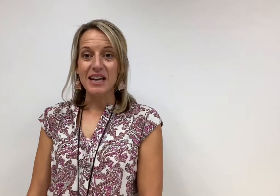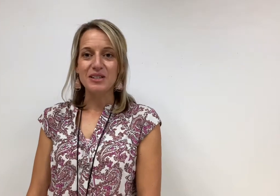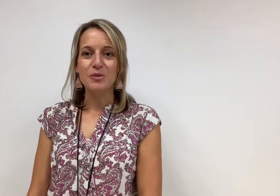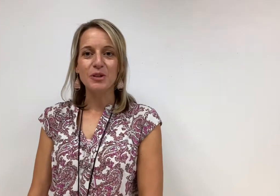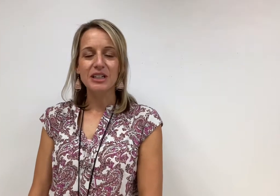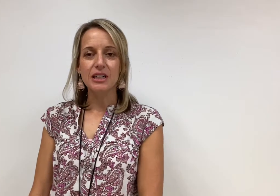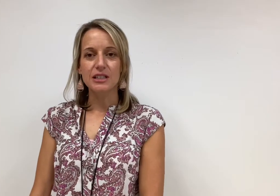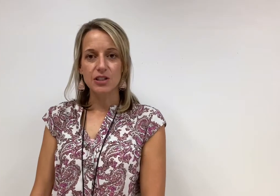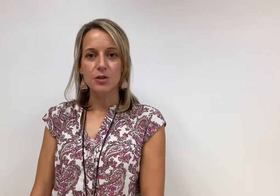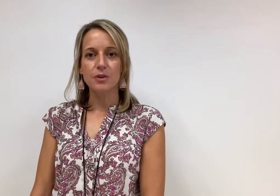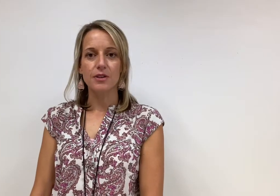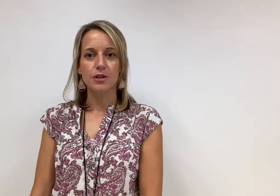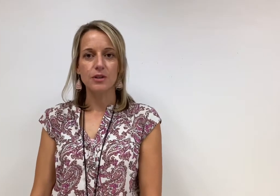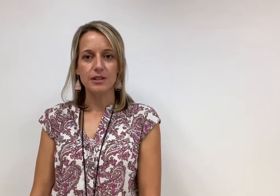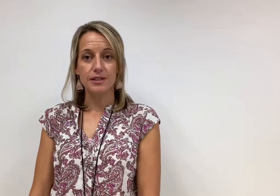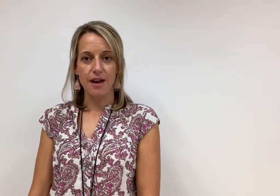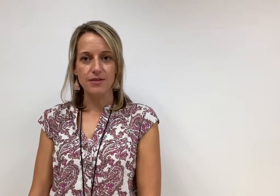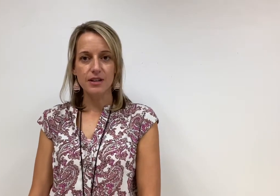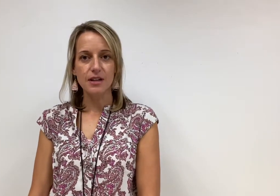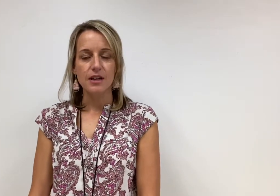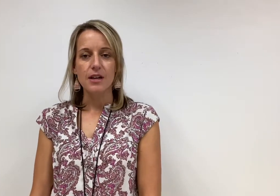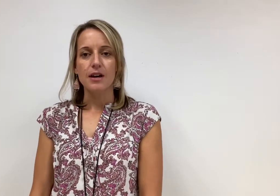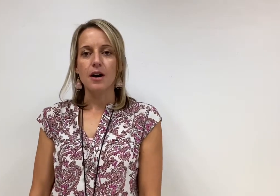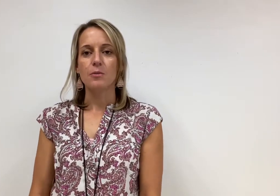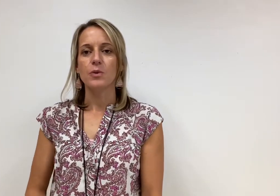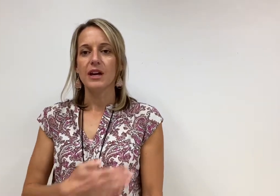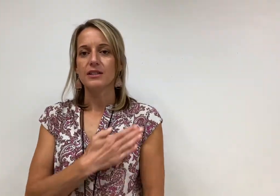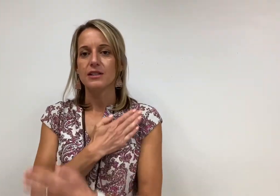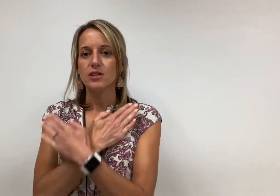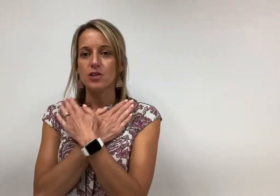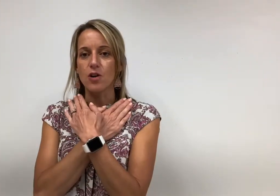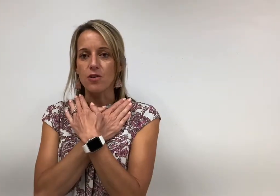Okay, so we're going to continue with Unit 7. We had done scarf,